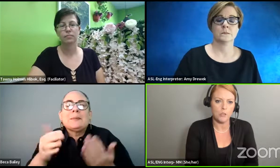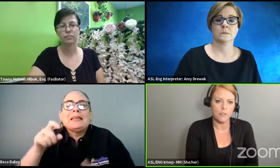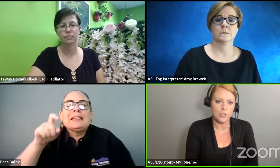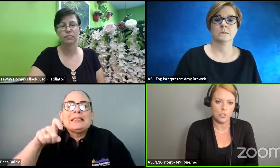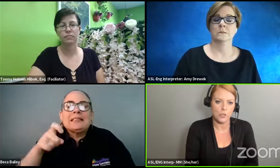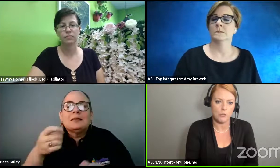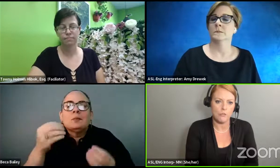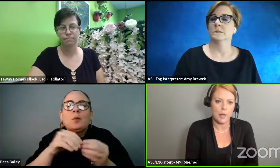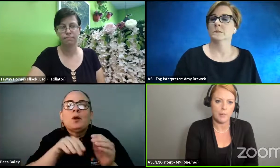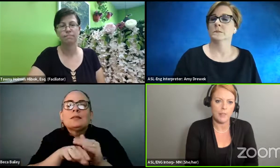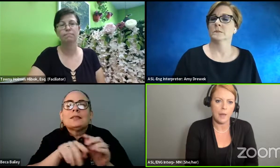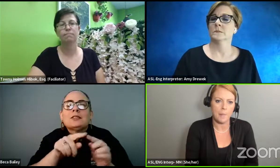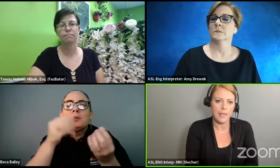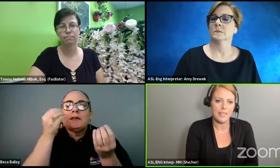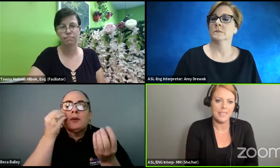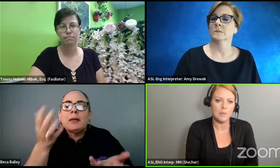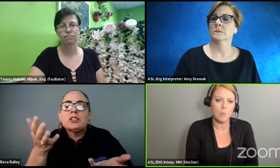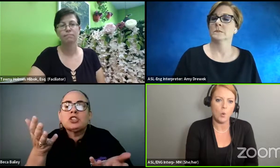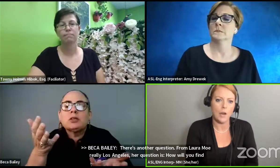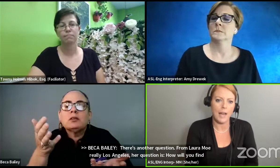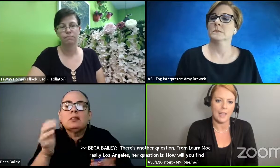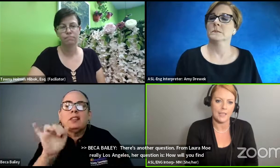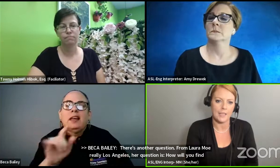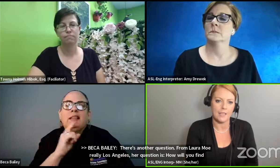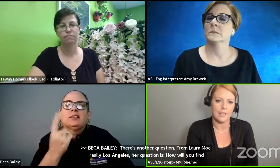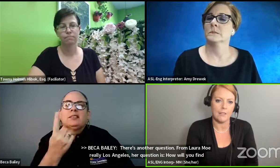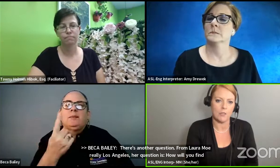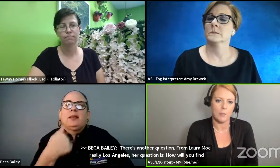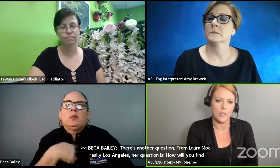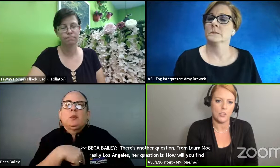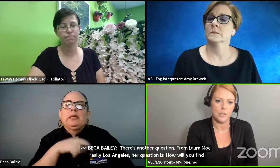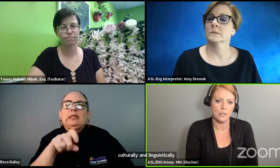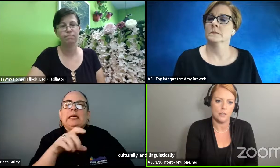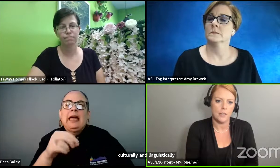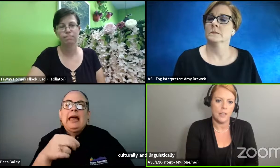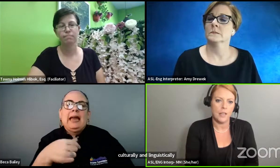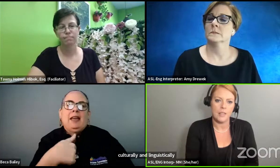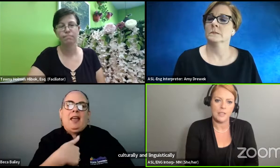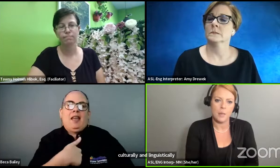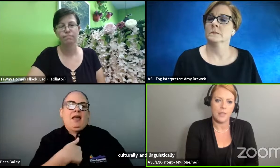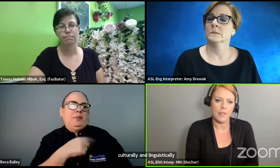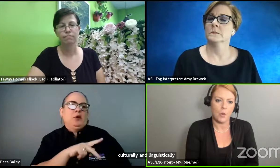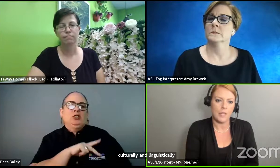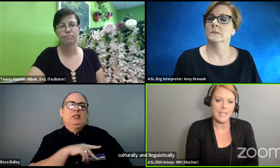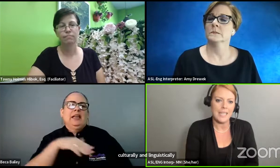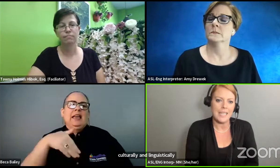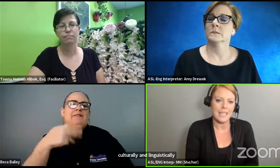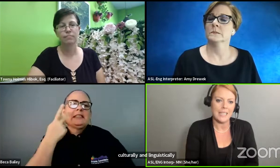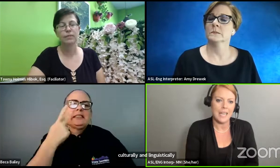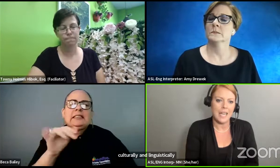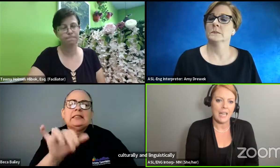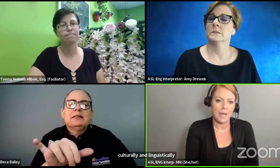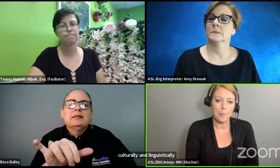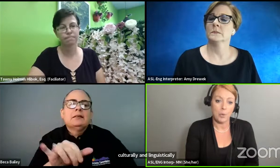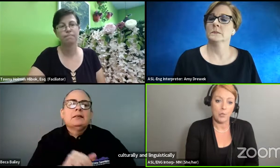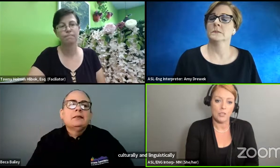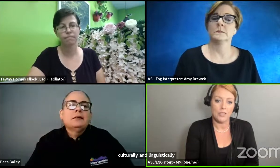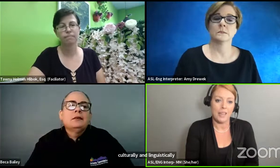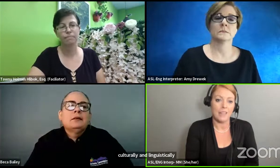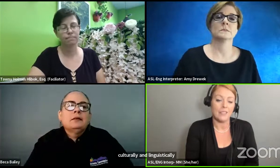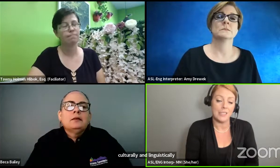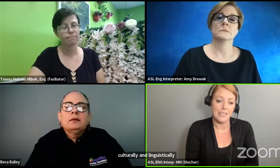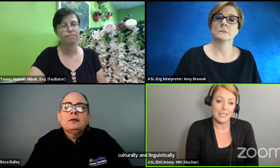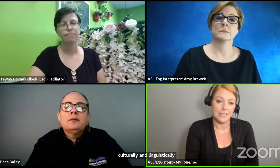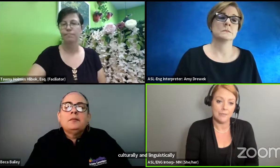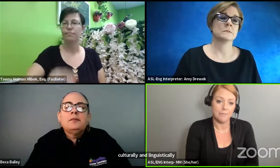appropriate professionals for family that may need more access to information? That's something that we need, and I